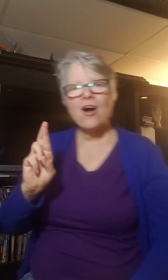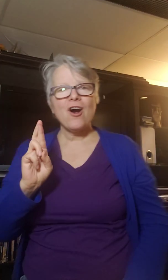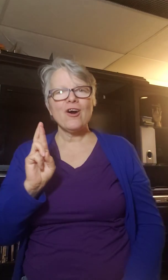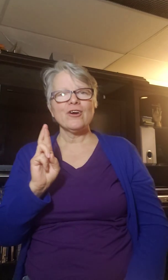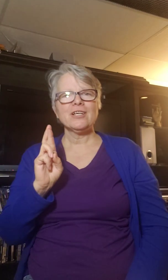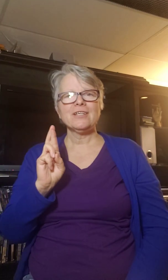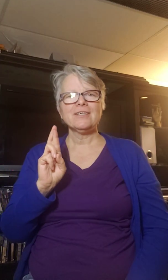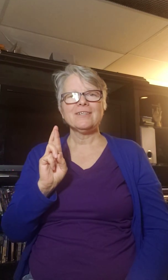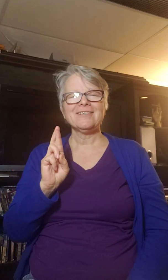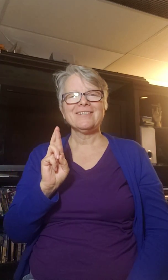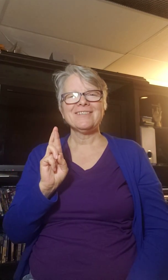R.